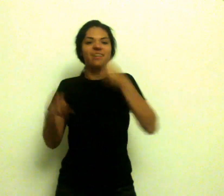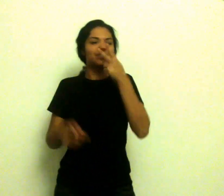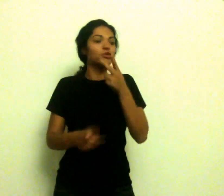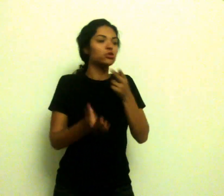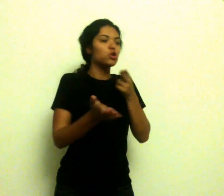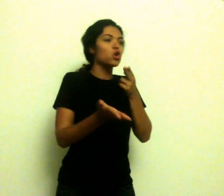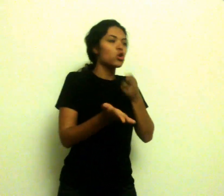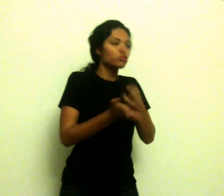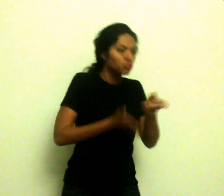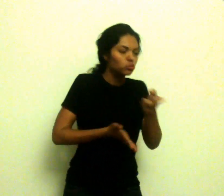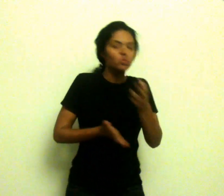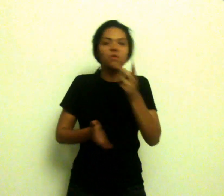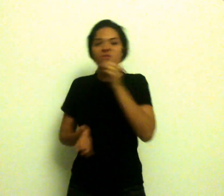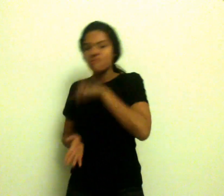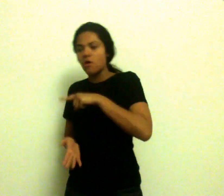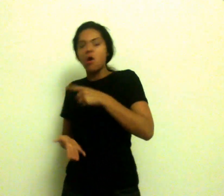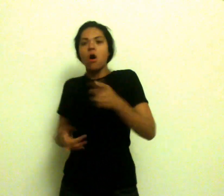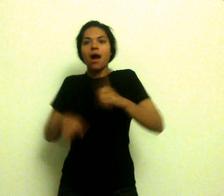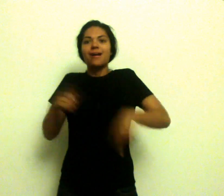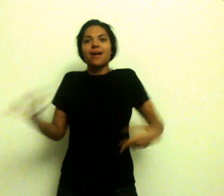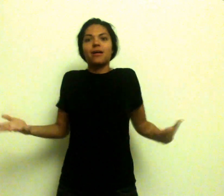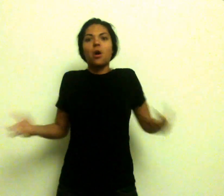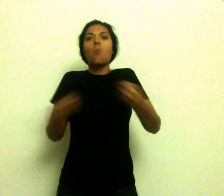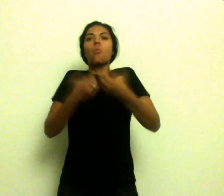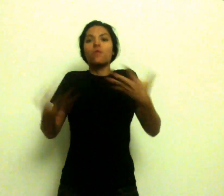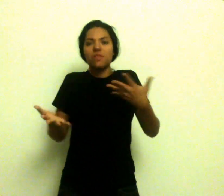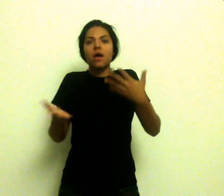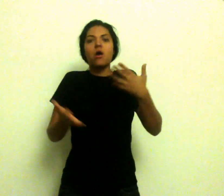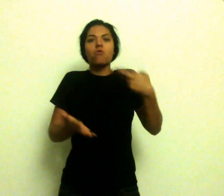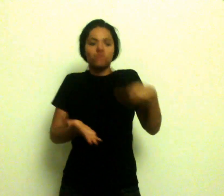inability to rationally arrive at an objective moral ethic,